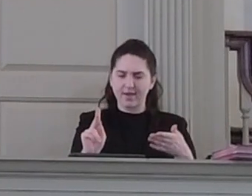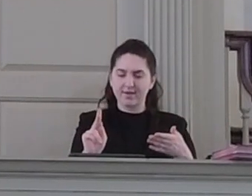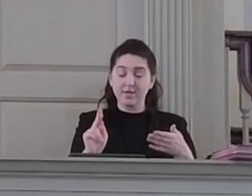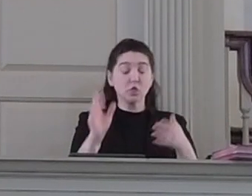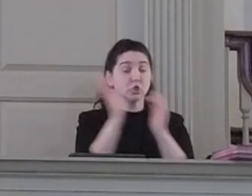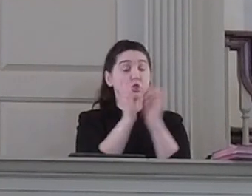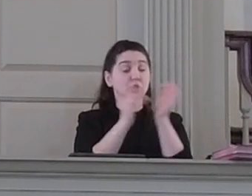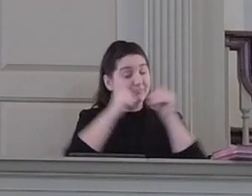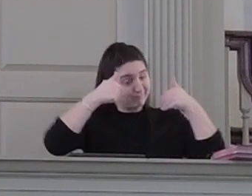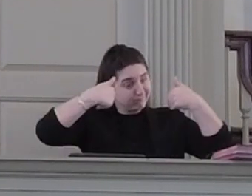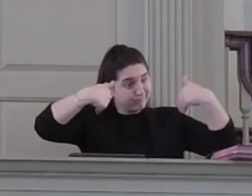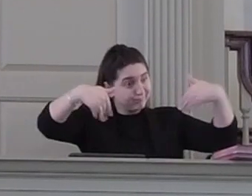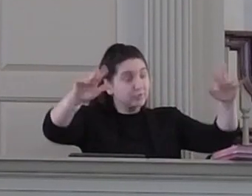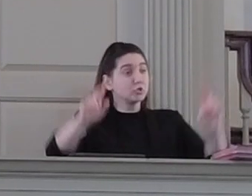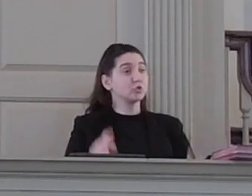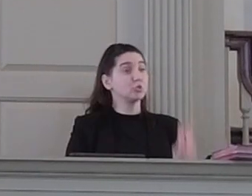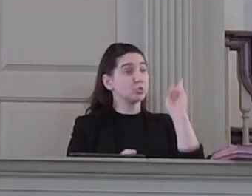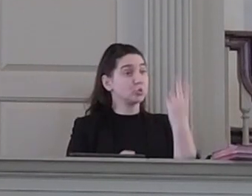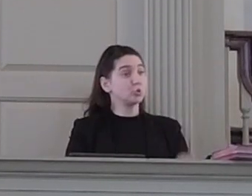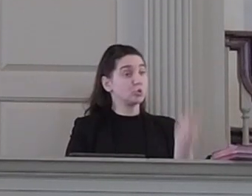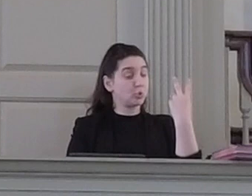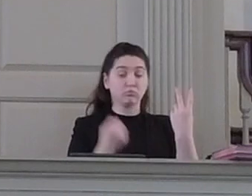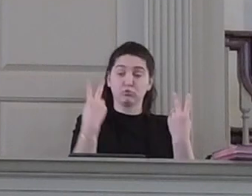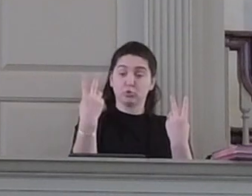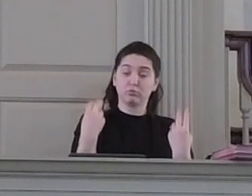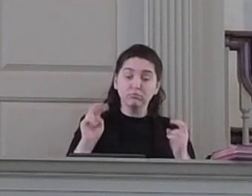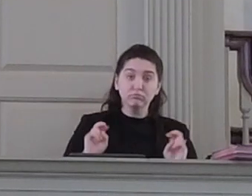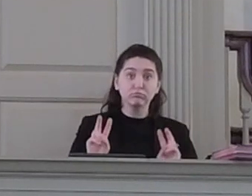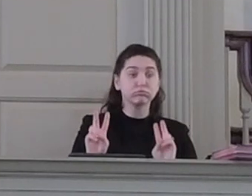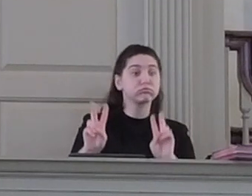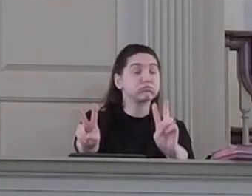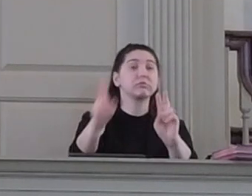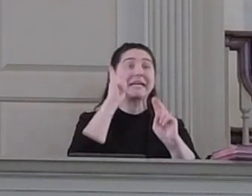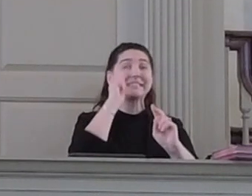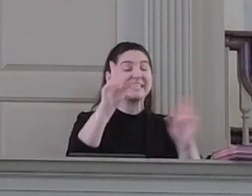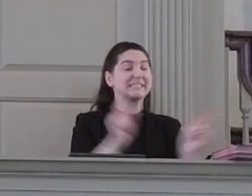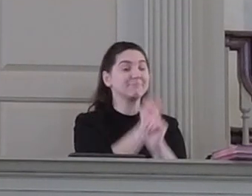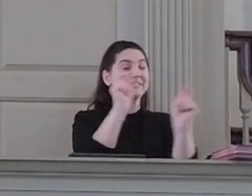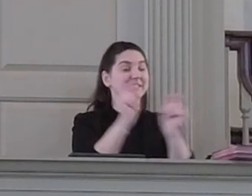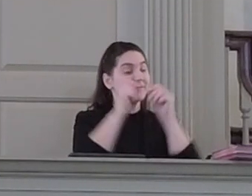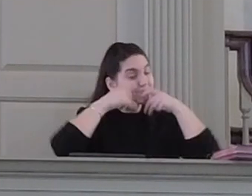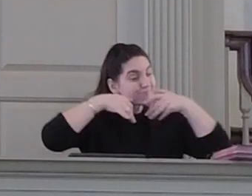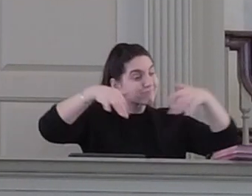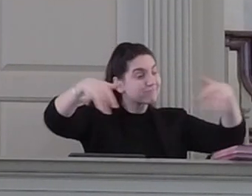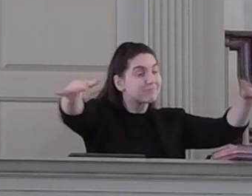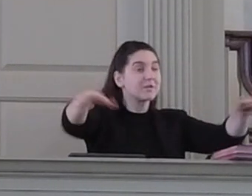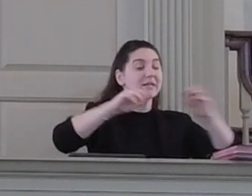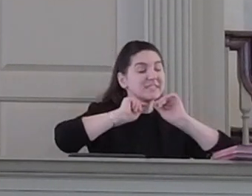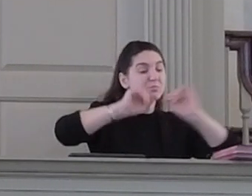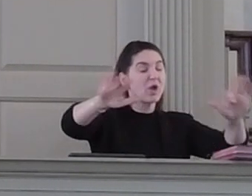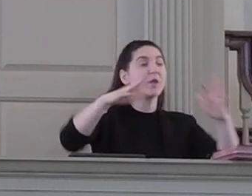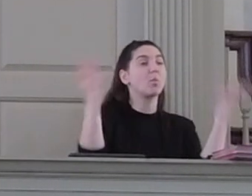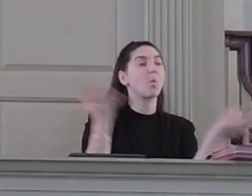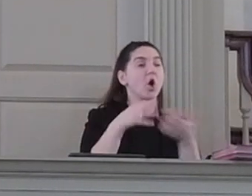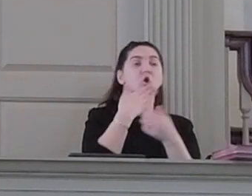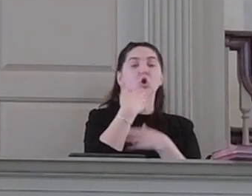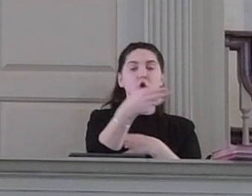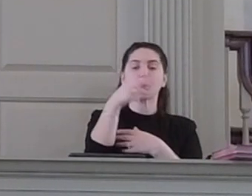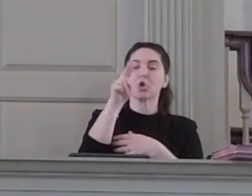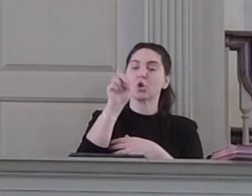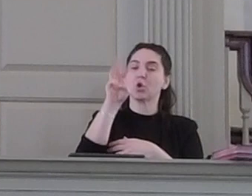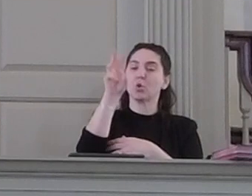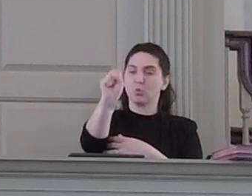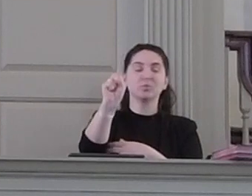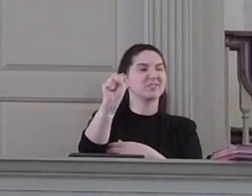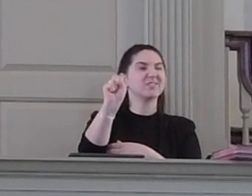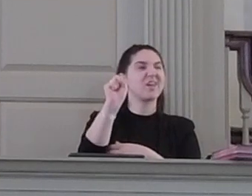out across the countryside two by two, giving them very specific instructions on how to spread the good news. Now, the good news,